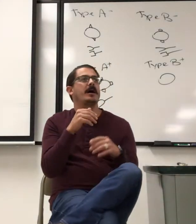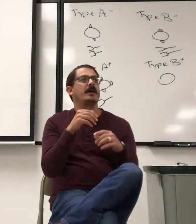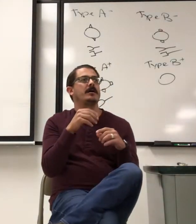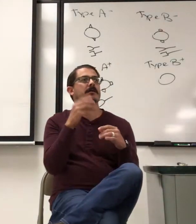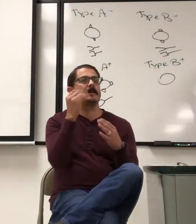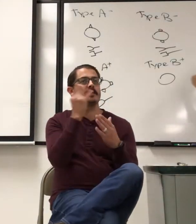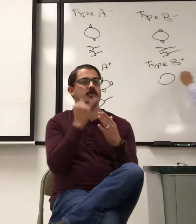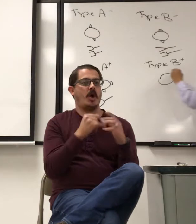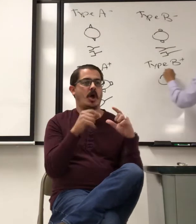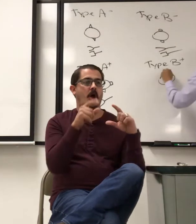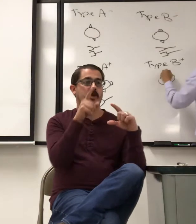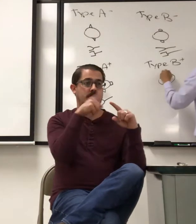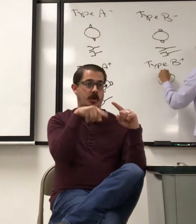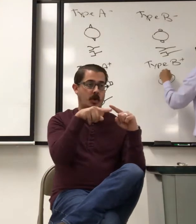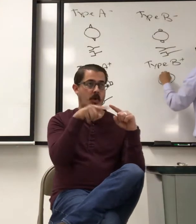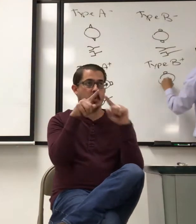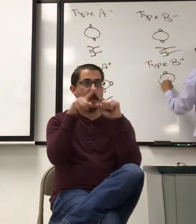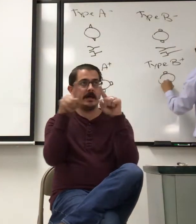squares.